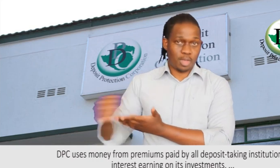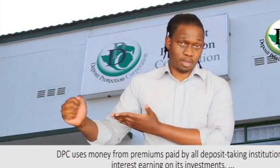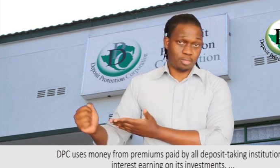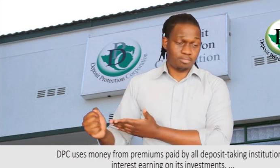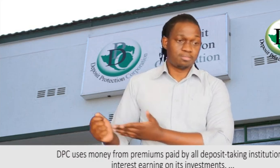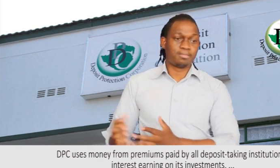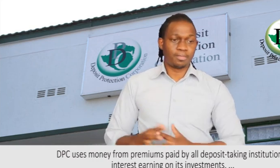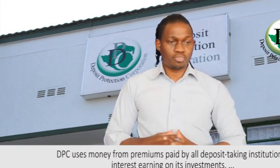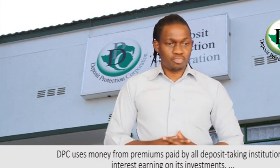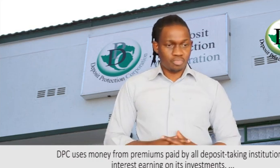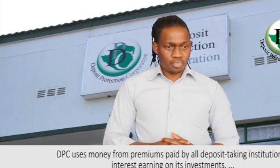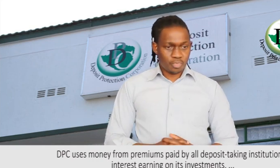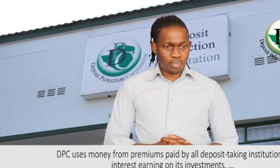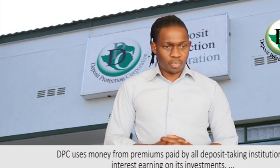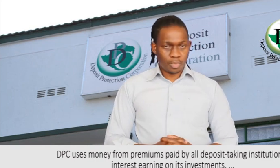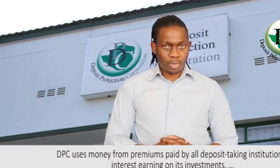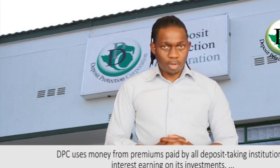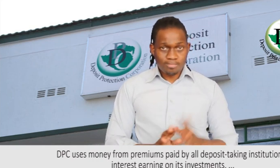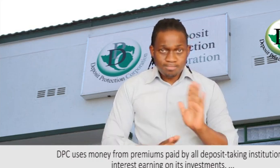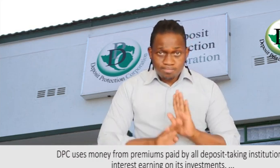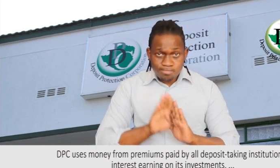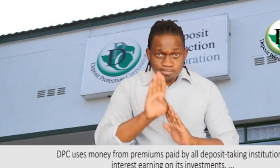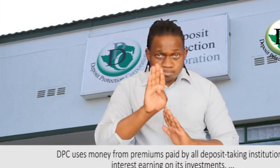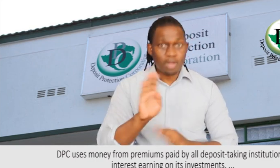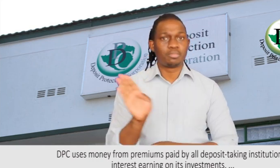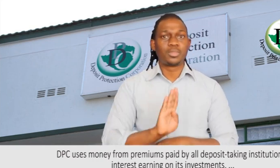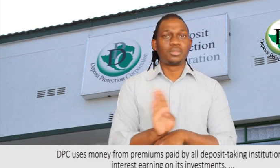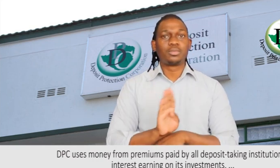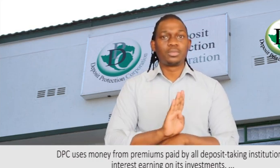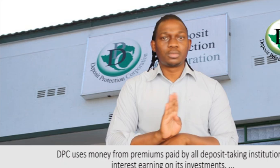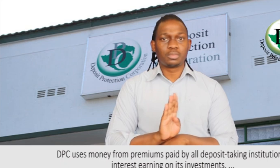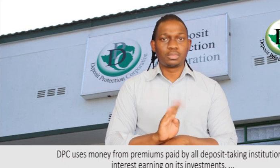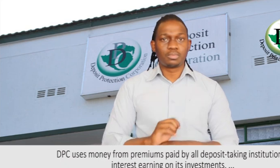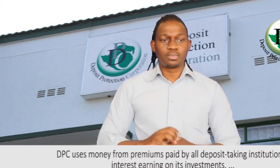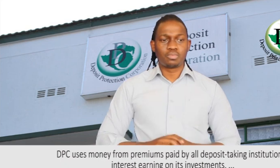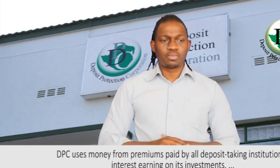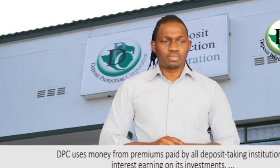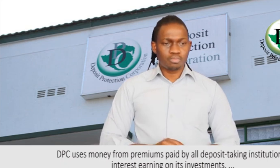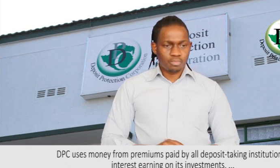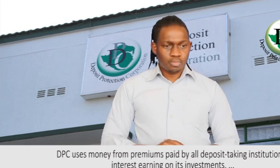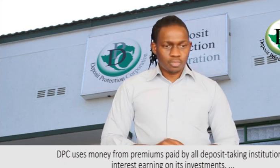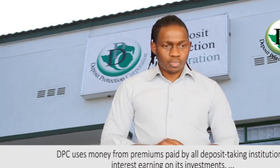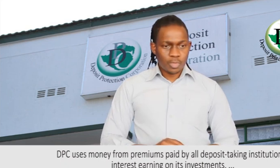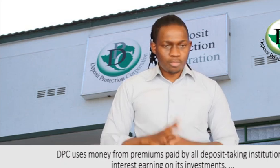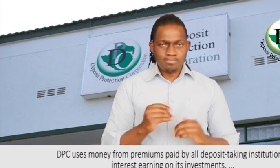DPC uses money from premiums paid by all deposit-taking institutions, interest earning on its